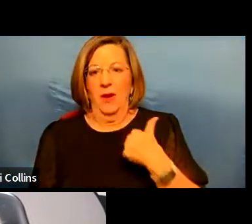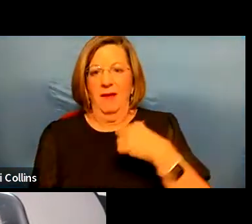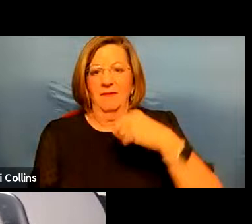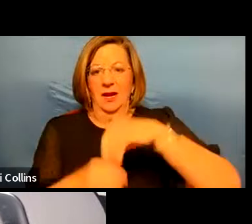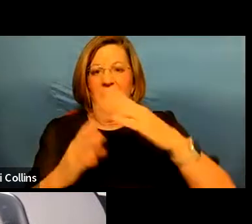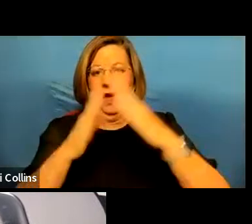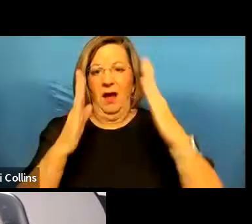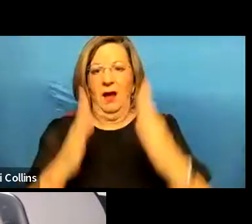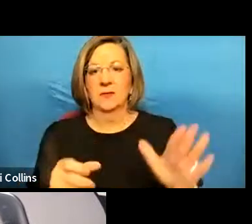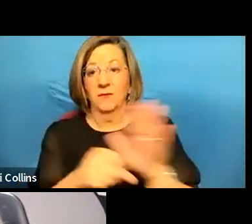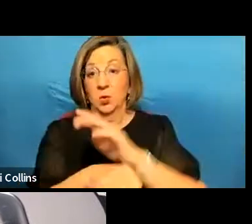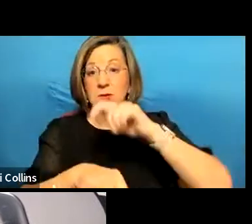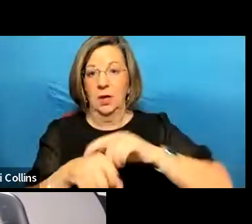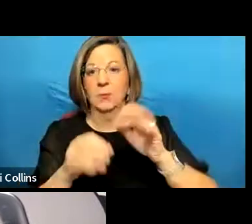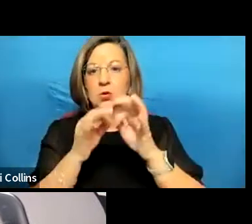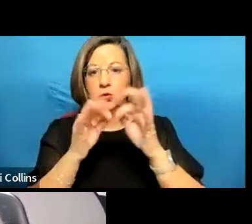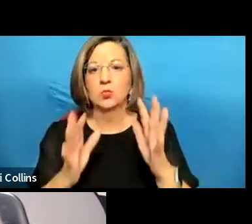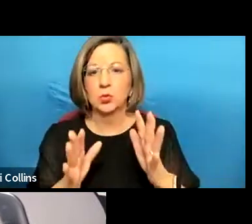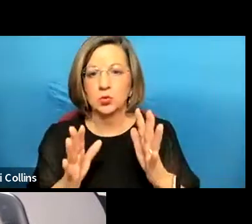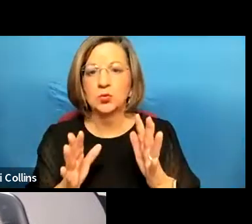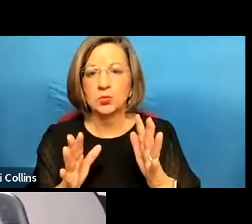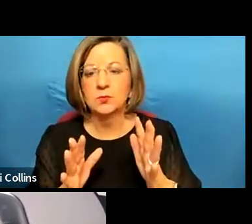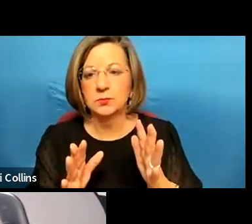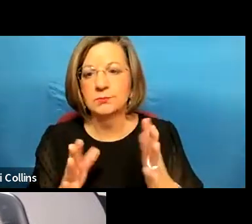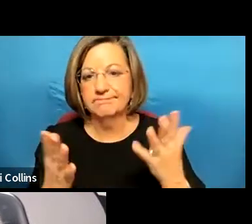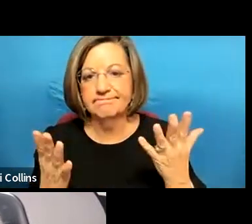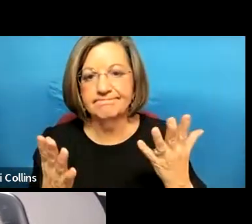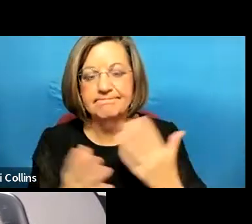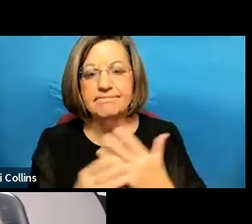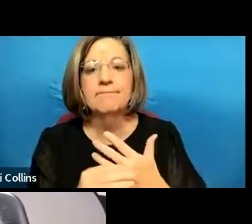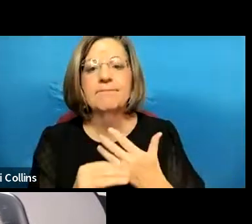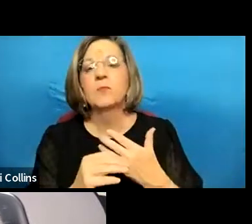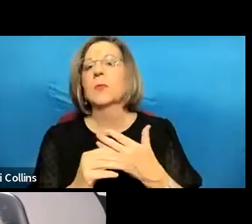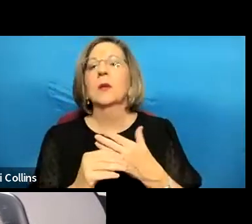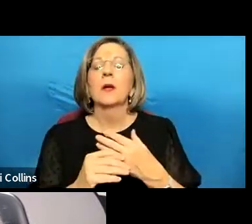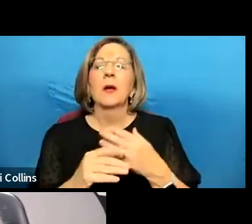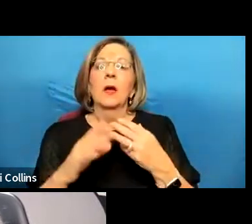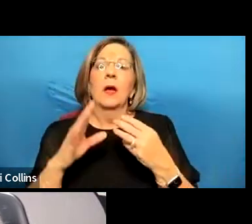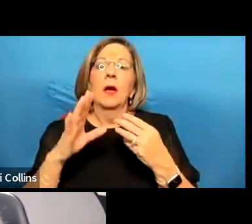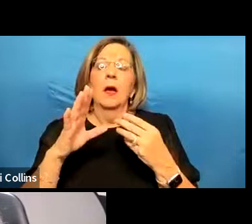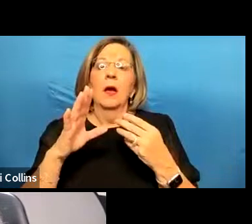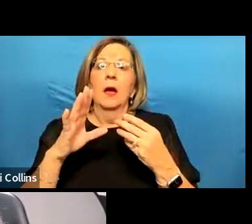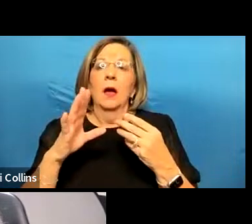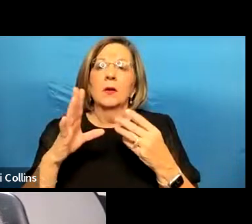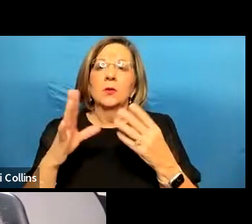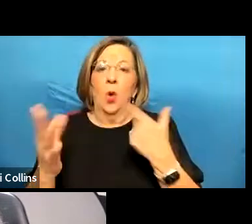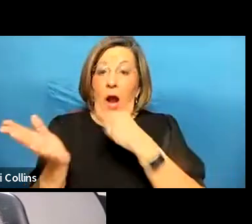which is why we are lucky that we have an in-house full-time interpreter.